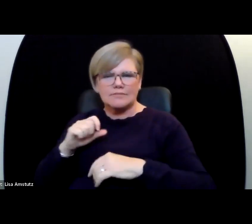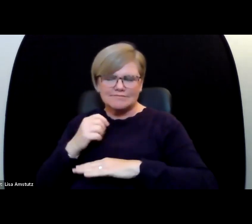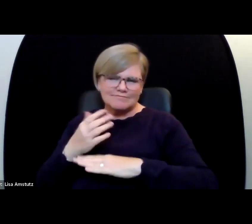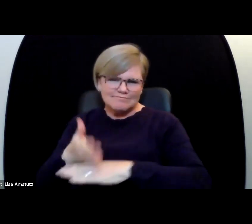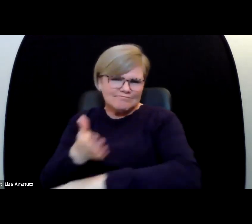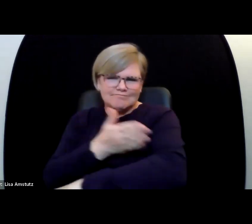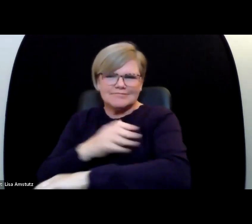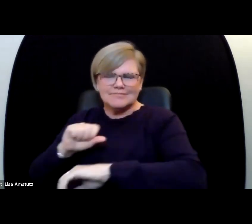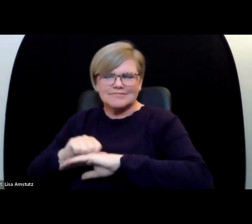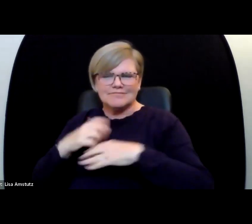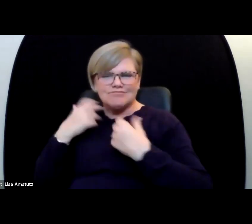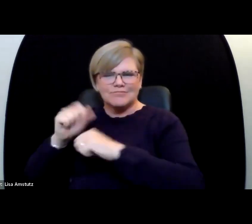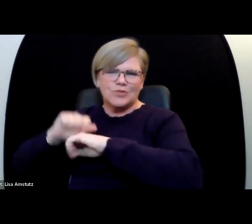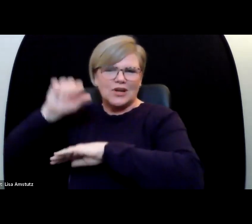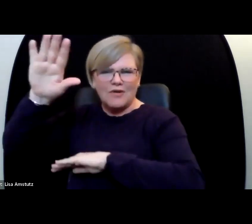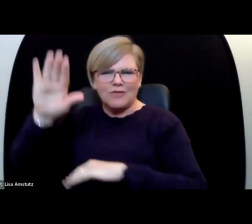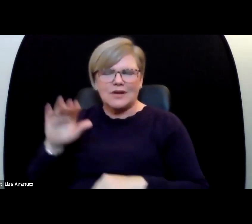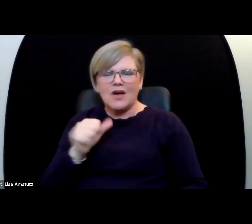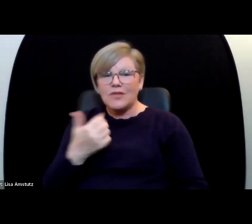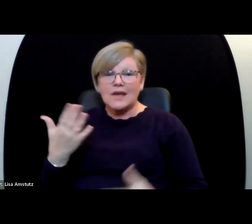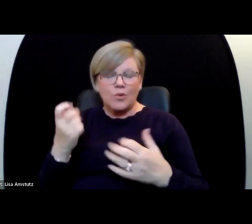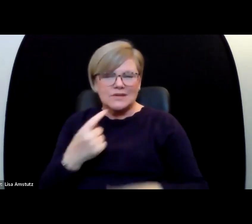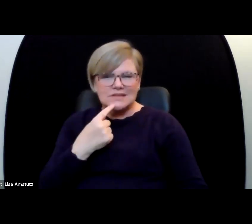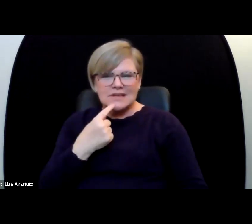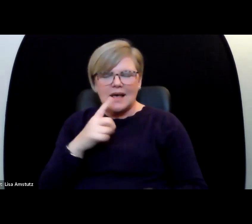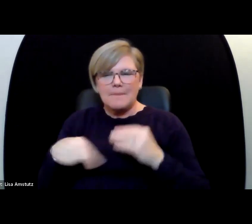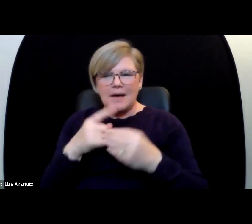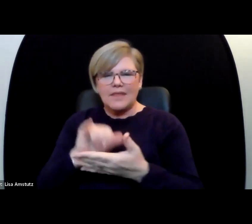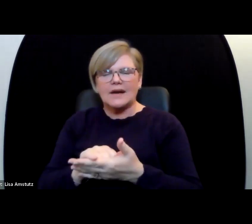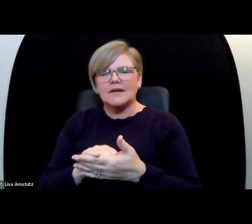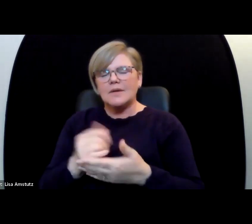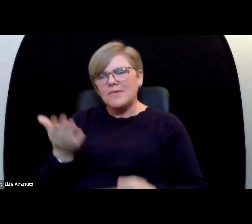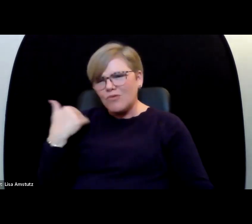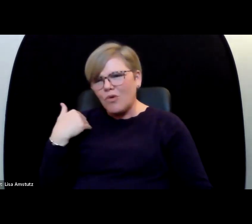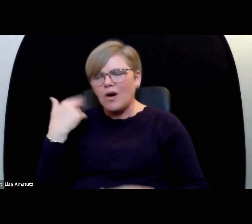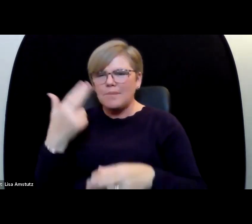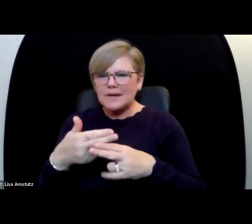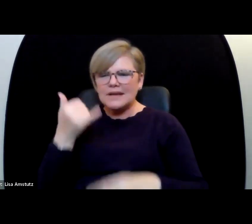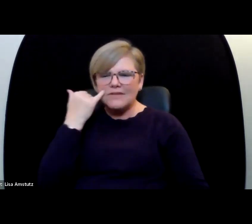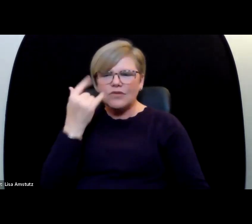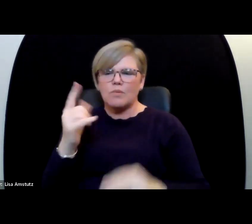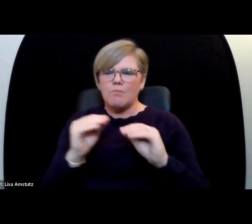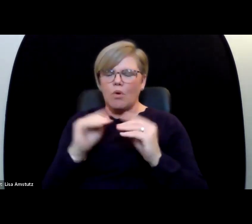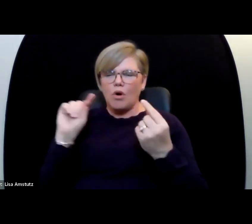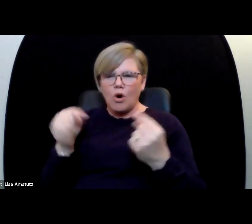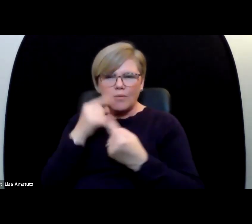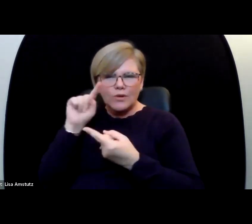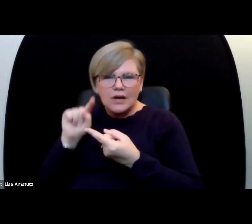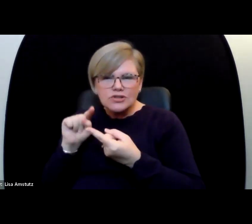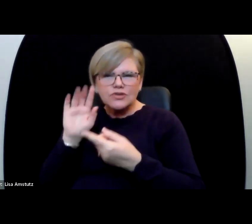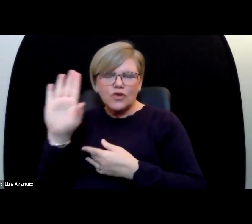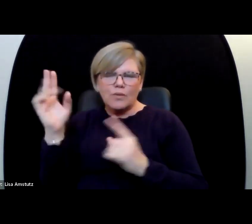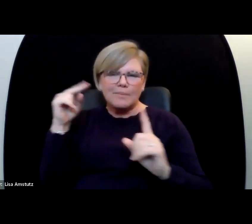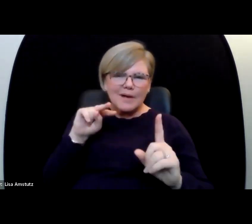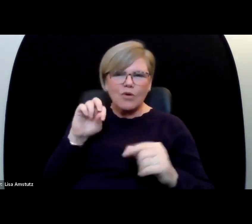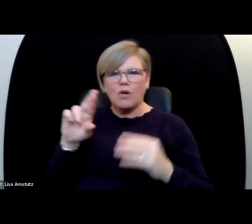other footnote I'll put there to tie a couple of things together is I mentioned whether you tend to be more harm reduction in your mindset or whether you